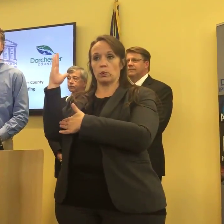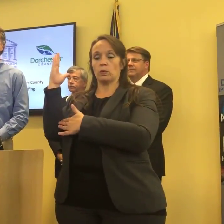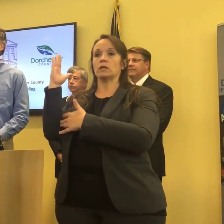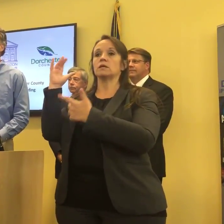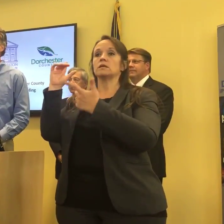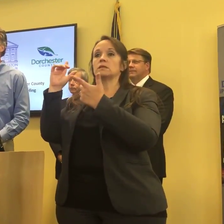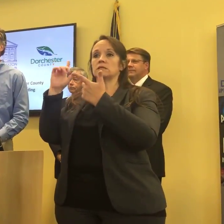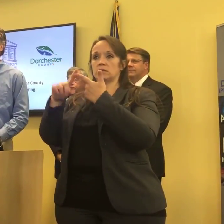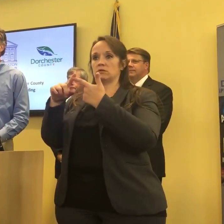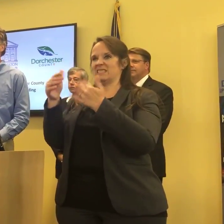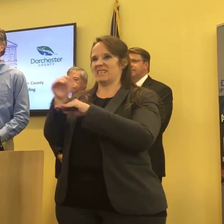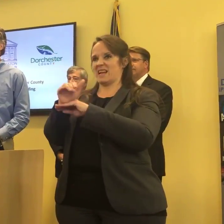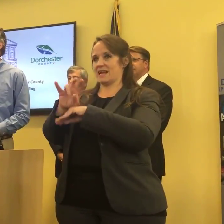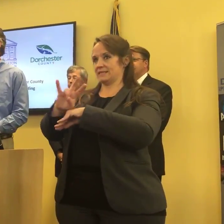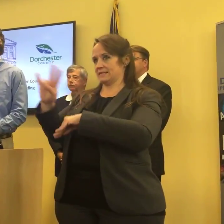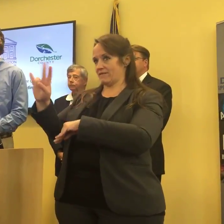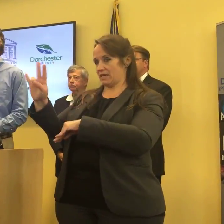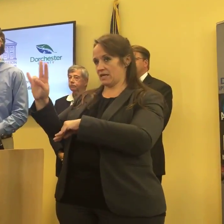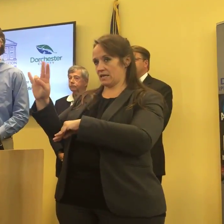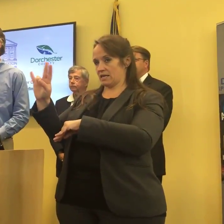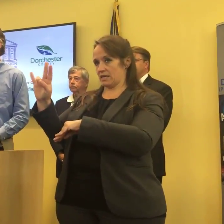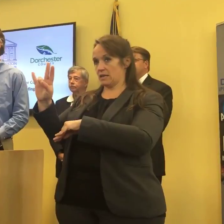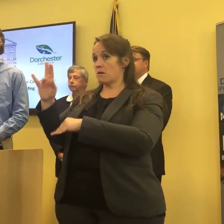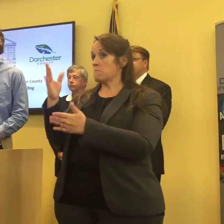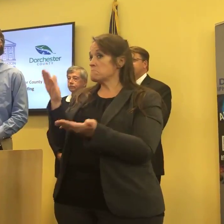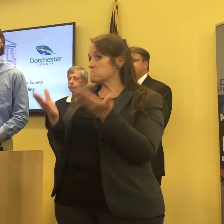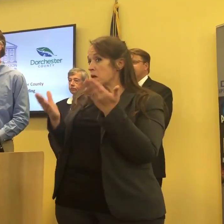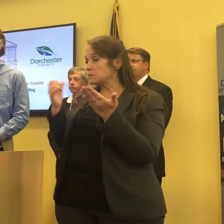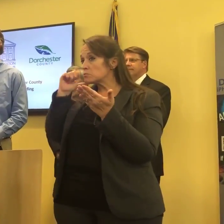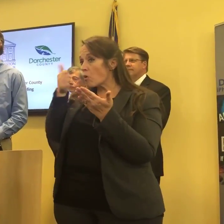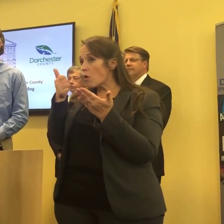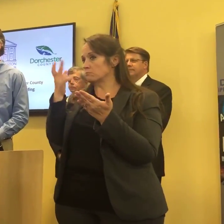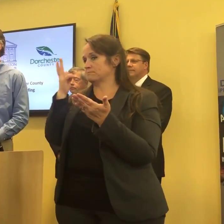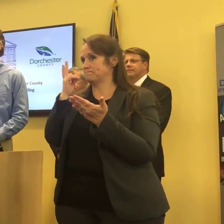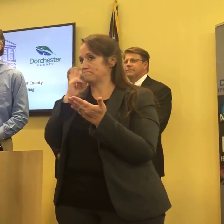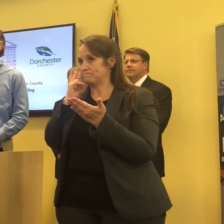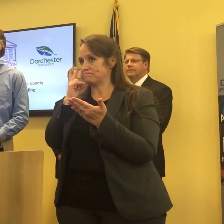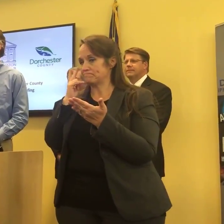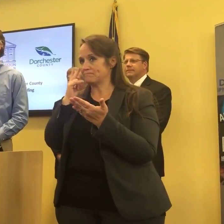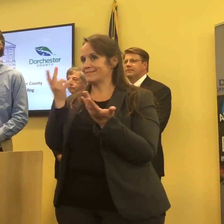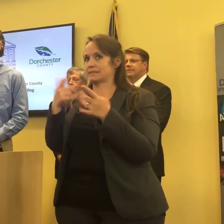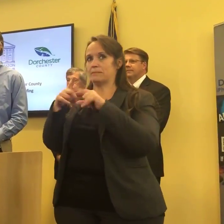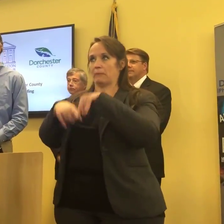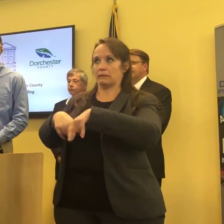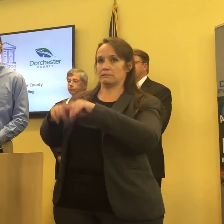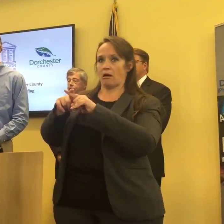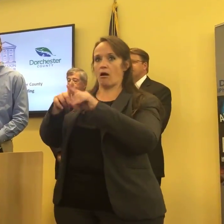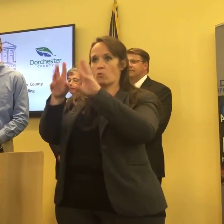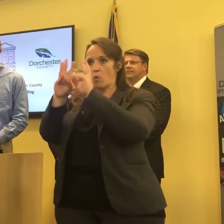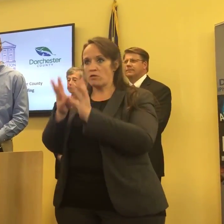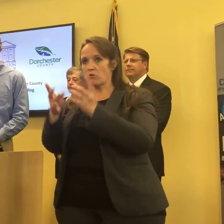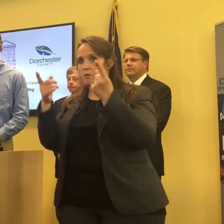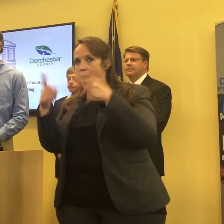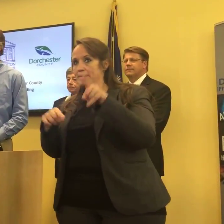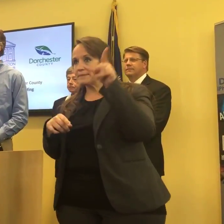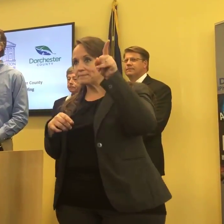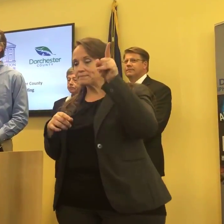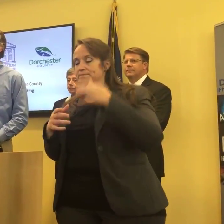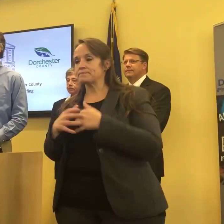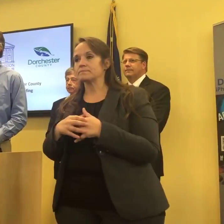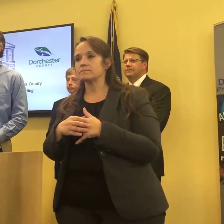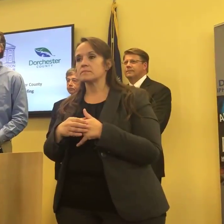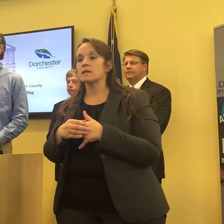7 p.m. this evening and may run tomorrow as well, weather conditions permitting. We've